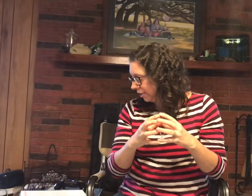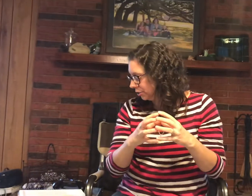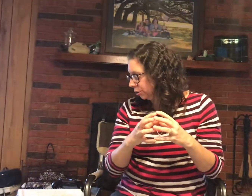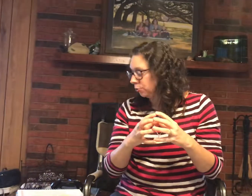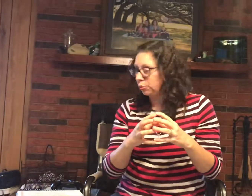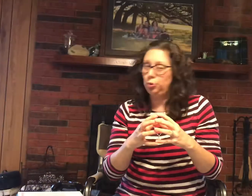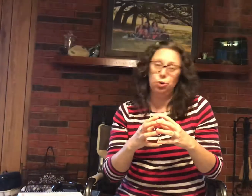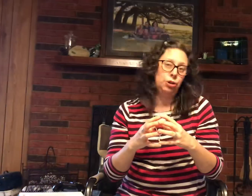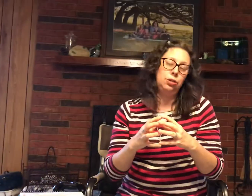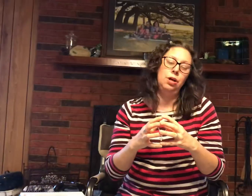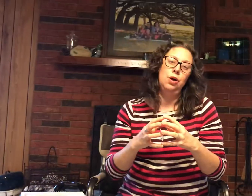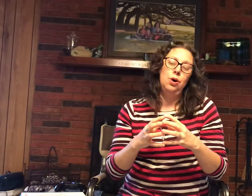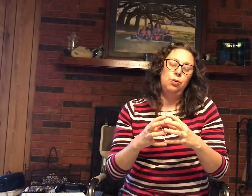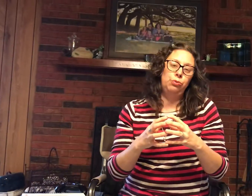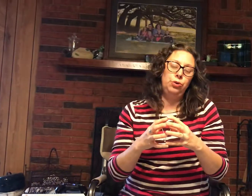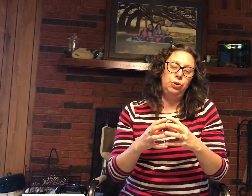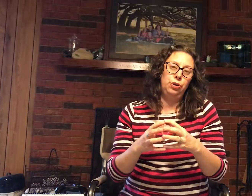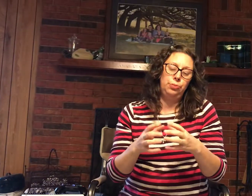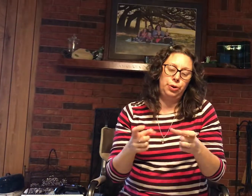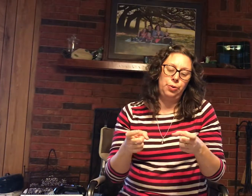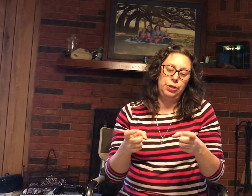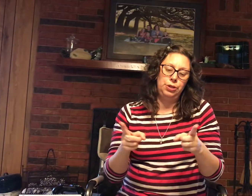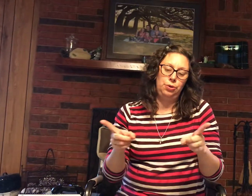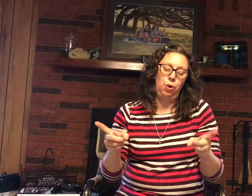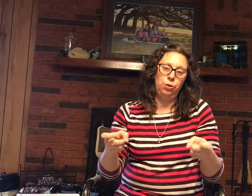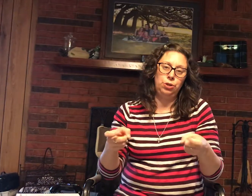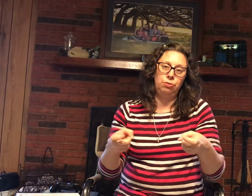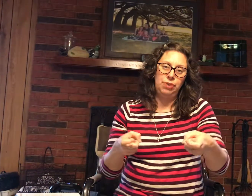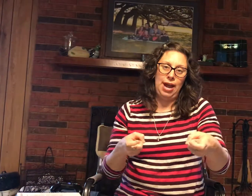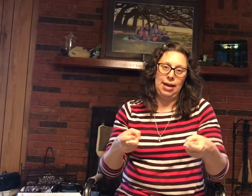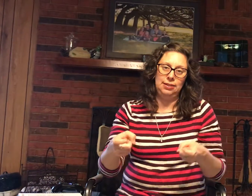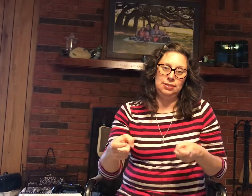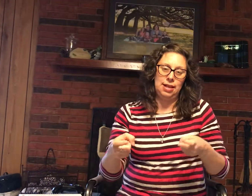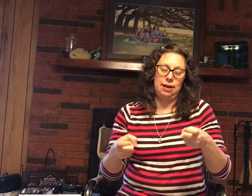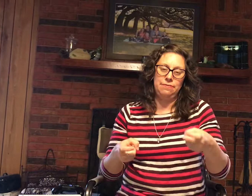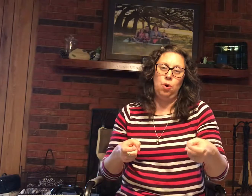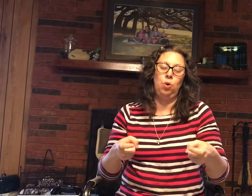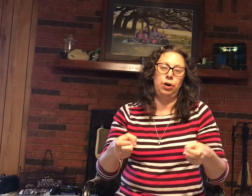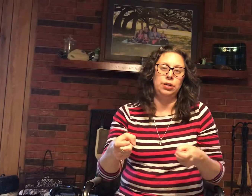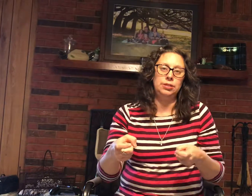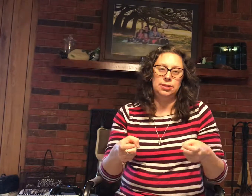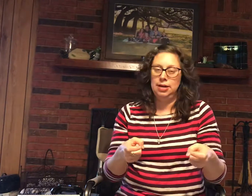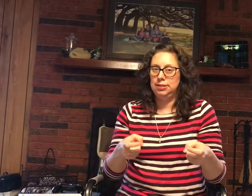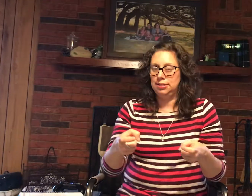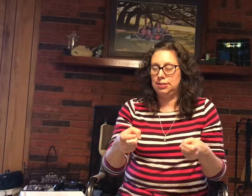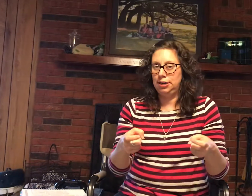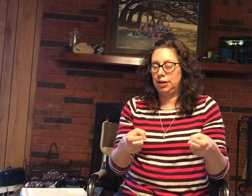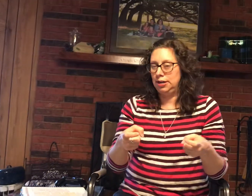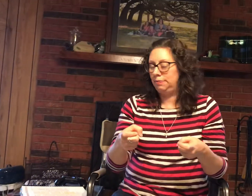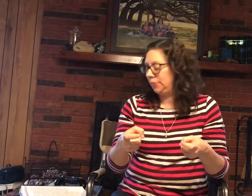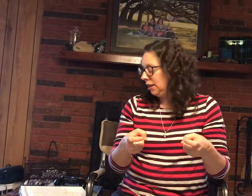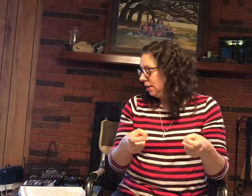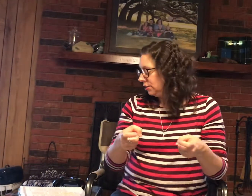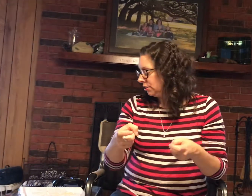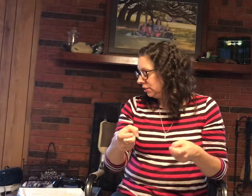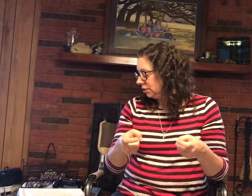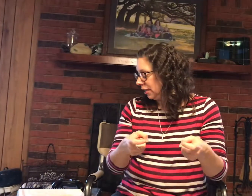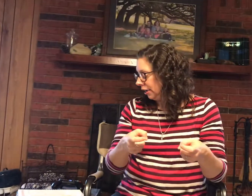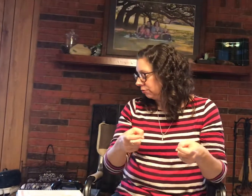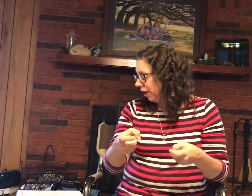to rule. We're going to hold our reins like of a horse to steer it. So this is like